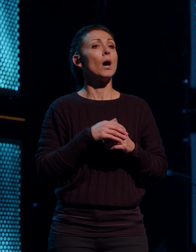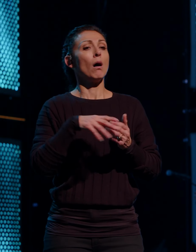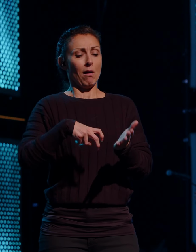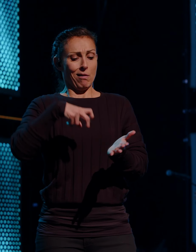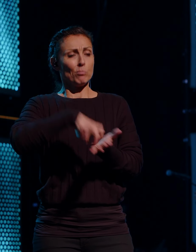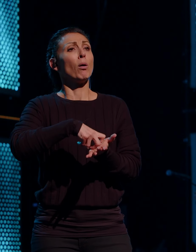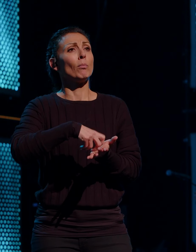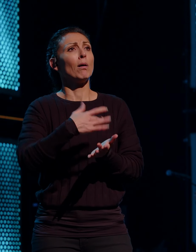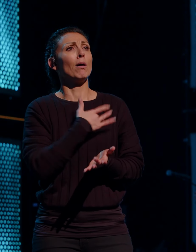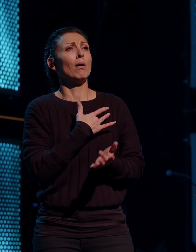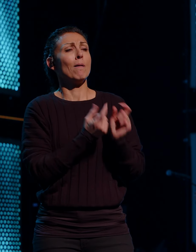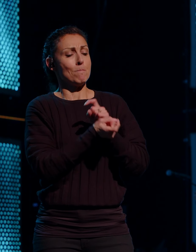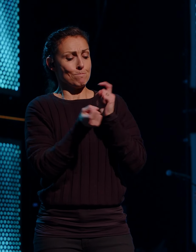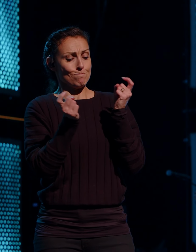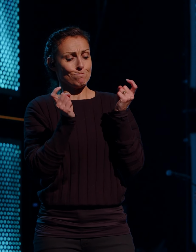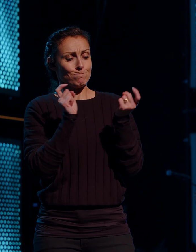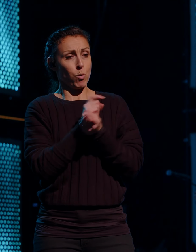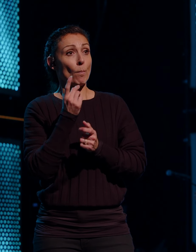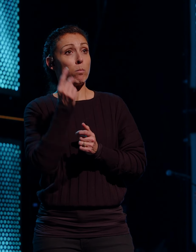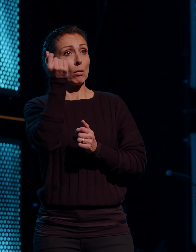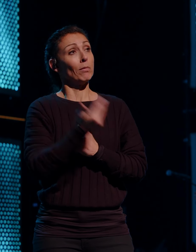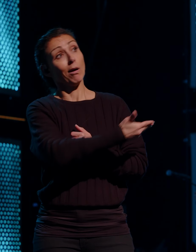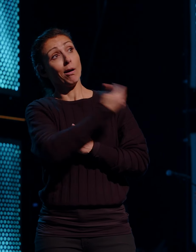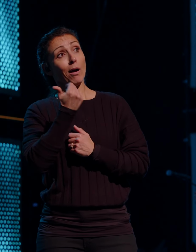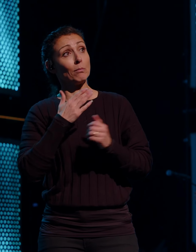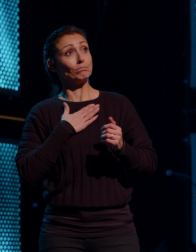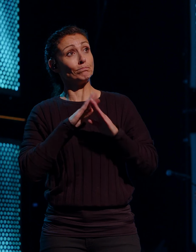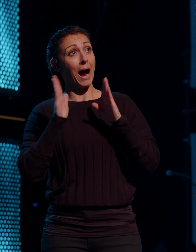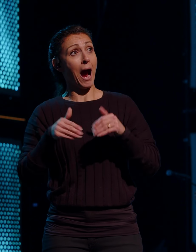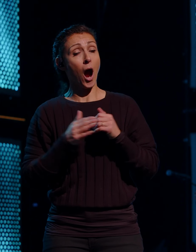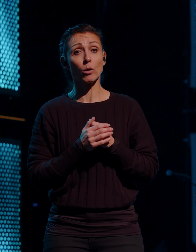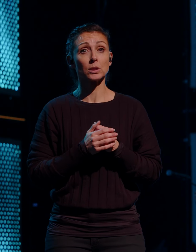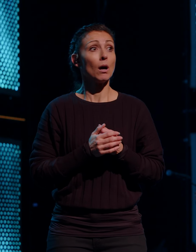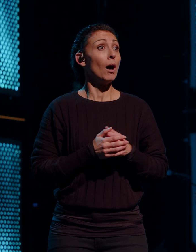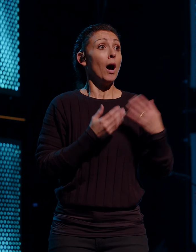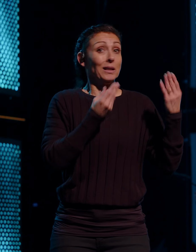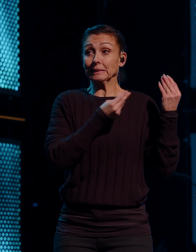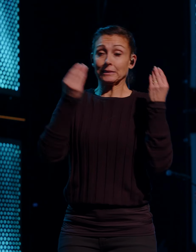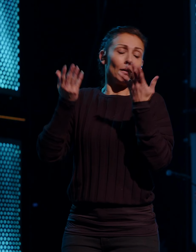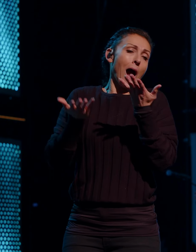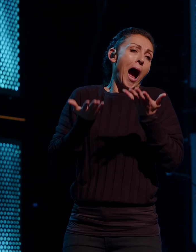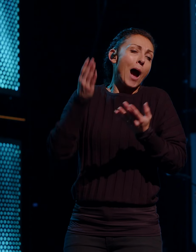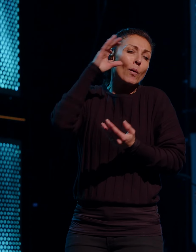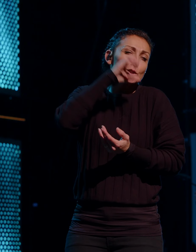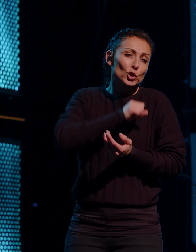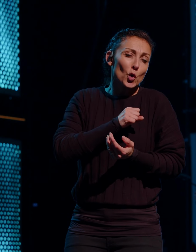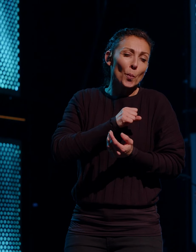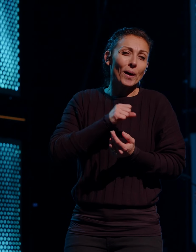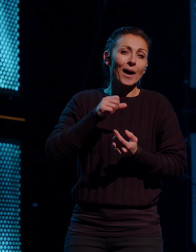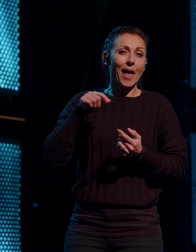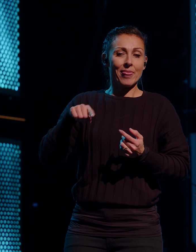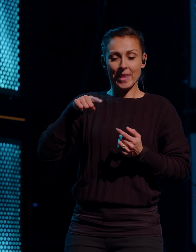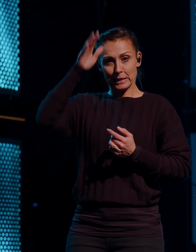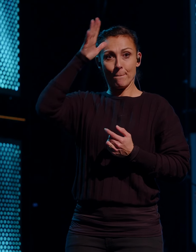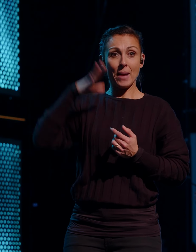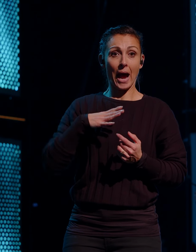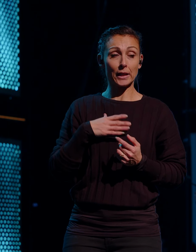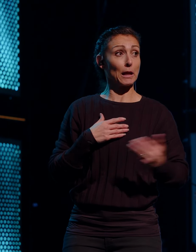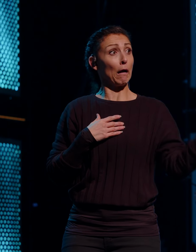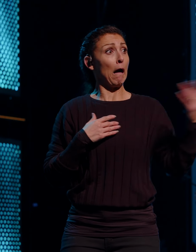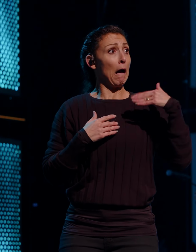it's like, my goodness, he takes them to his house and he's like, probably just like, tell them all. They all need to know. This is the manly man,